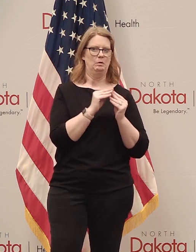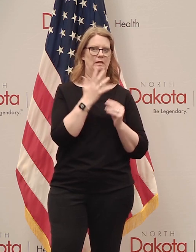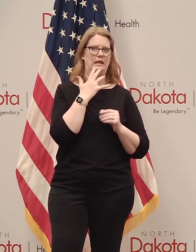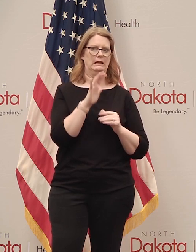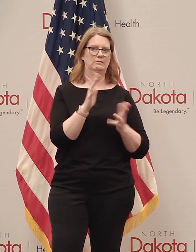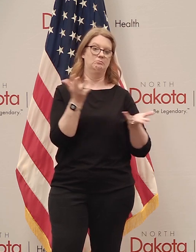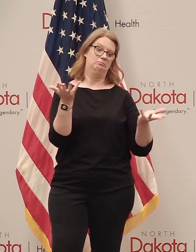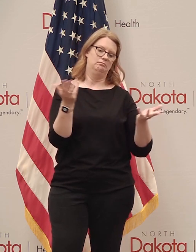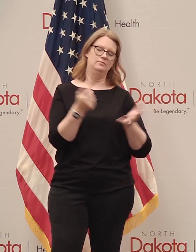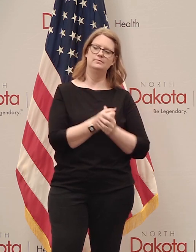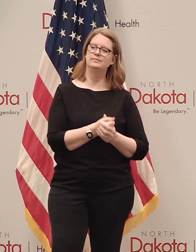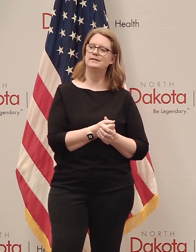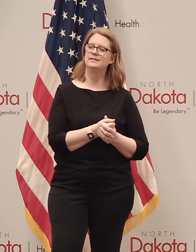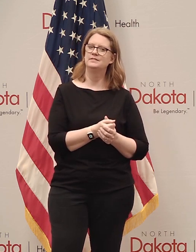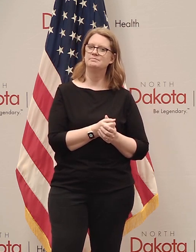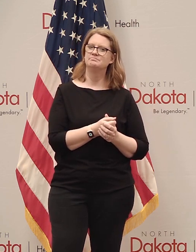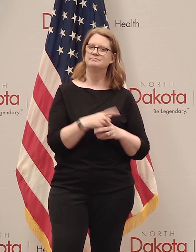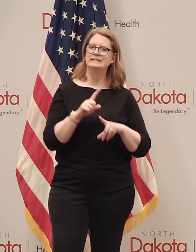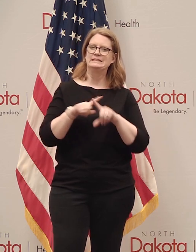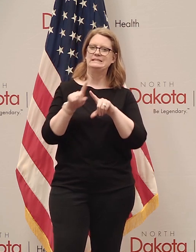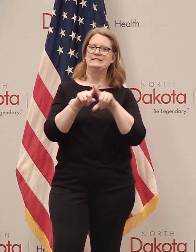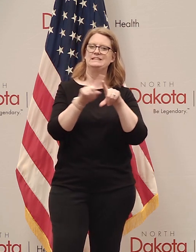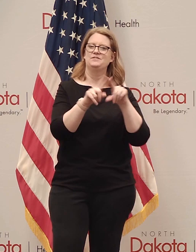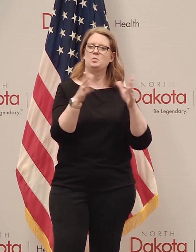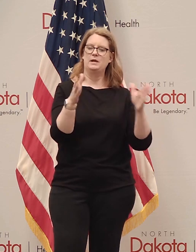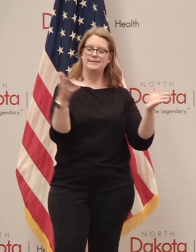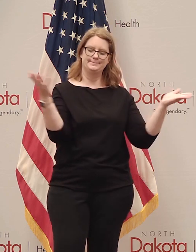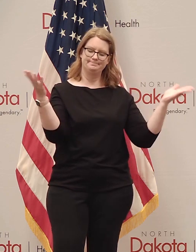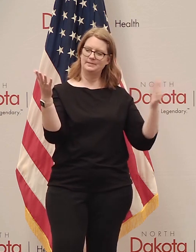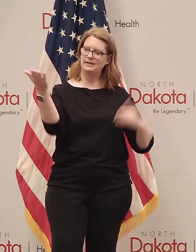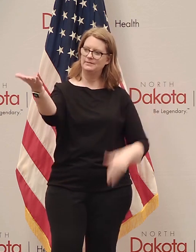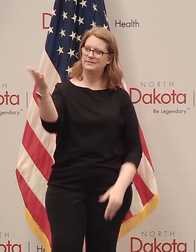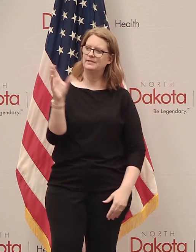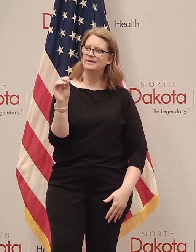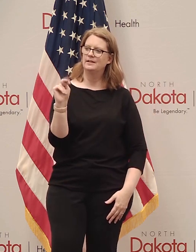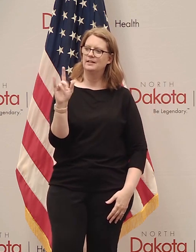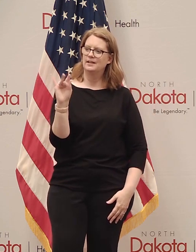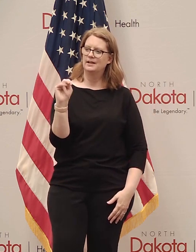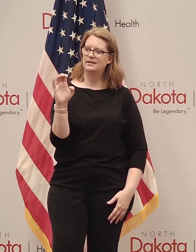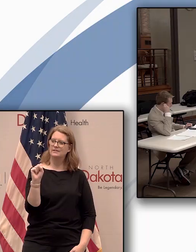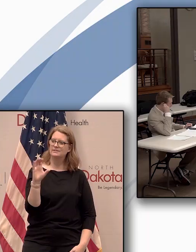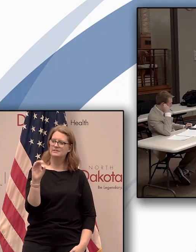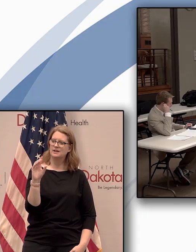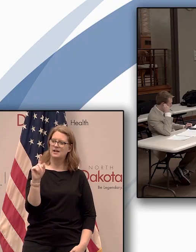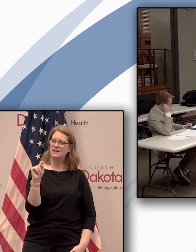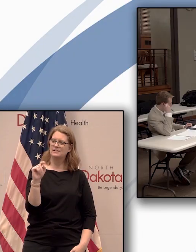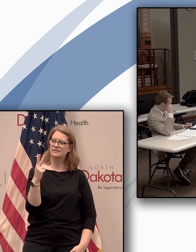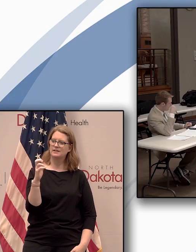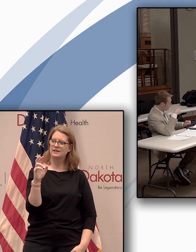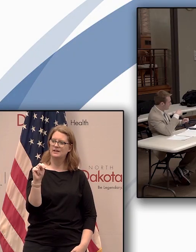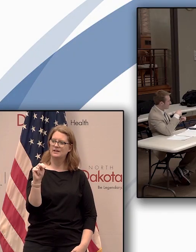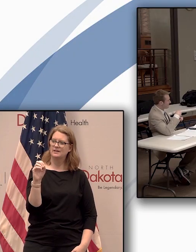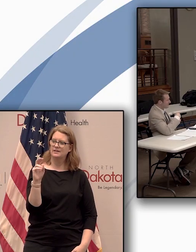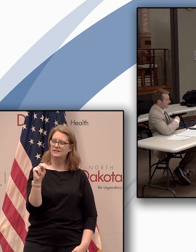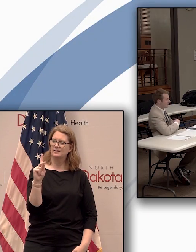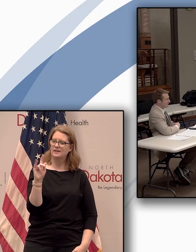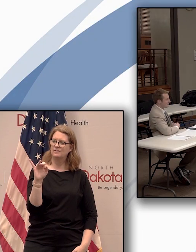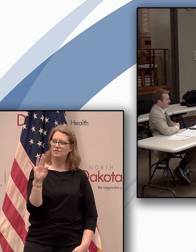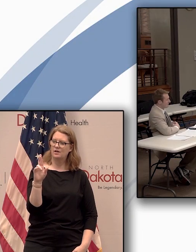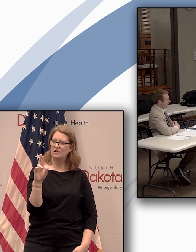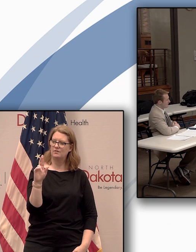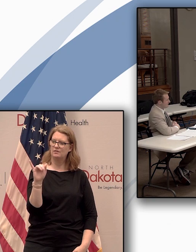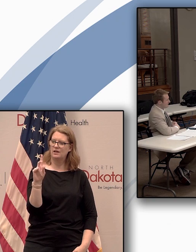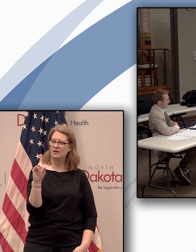we'll, lots of different ways to detect things. Okay, we're going online. Scott Hennon, WZFG KFYR